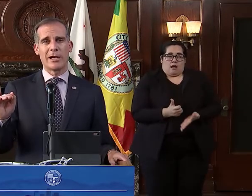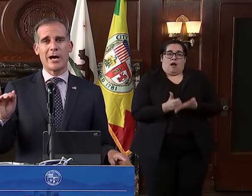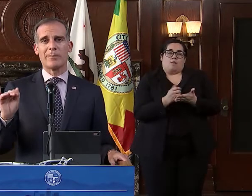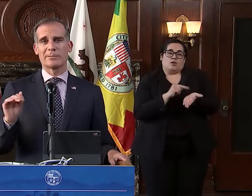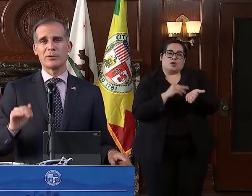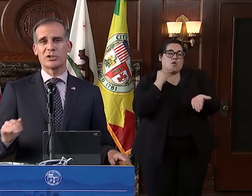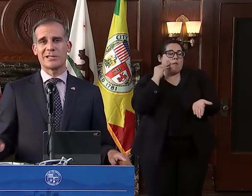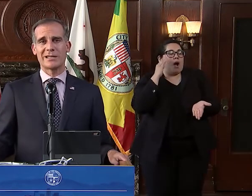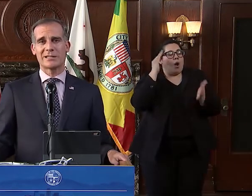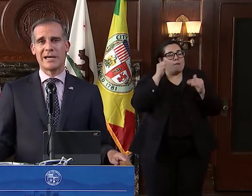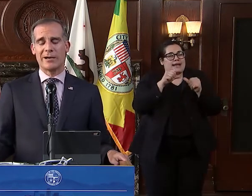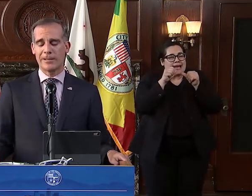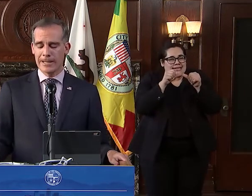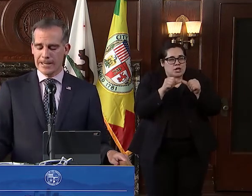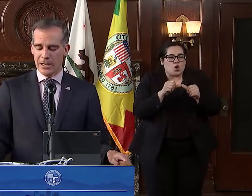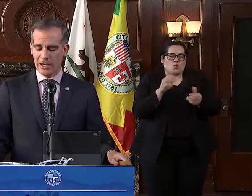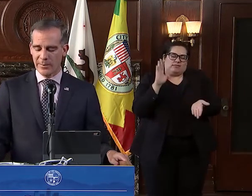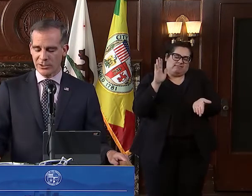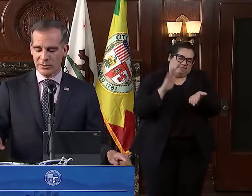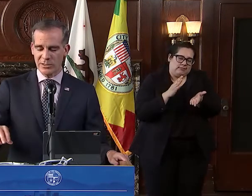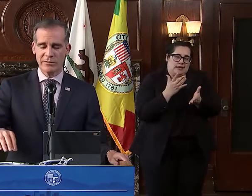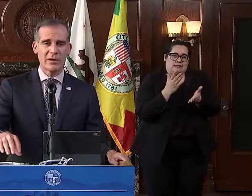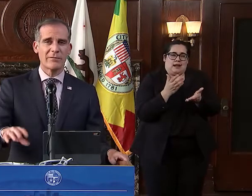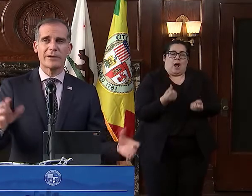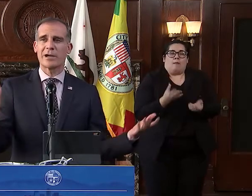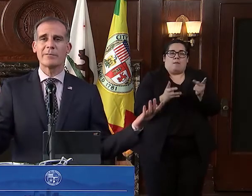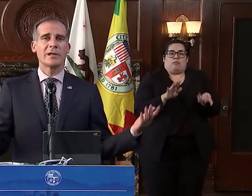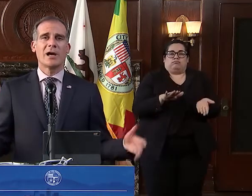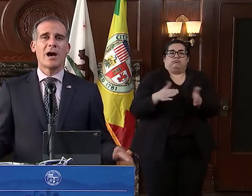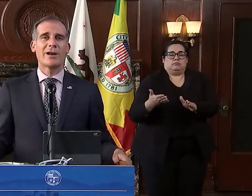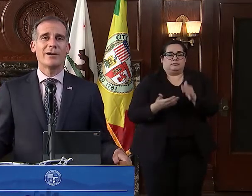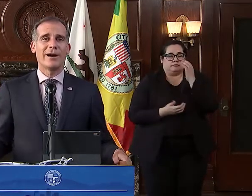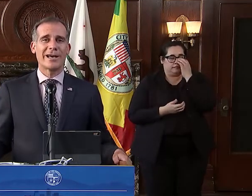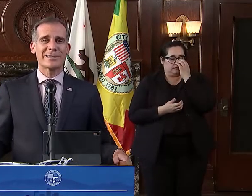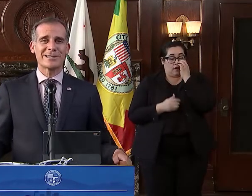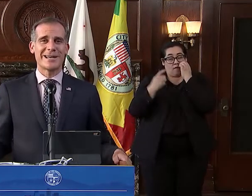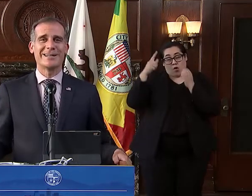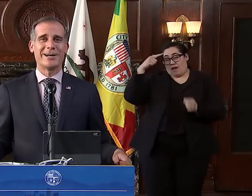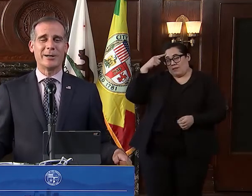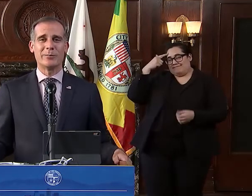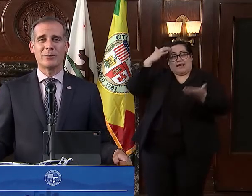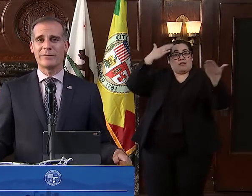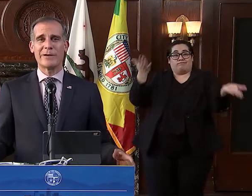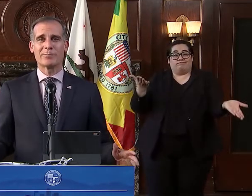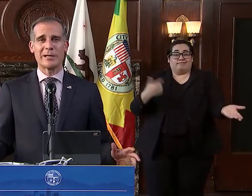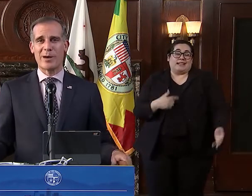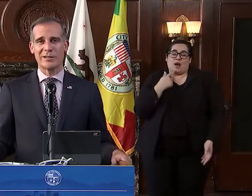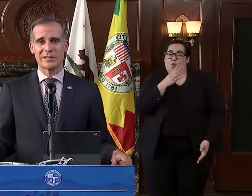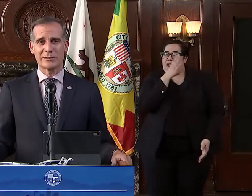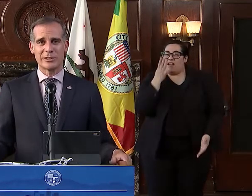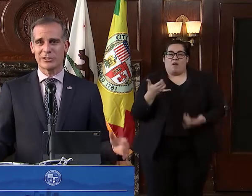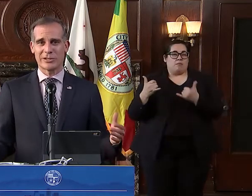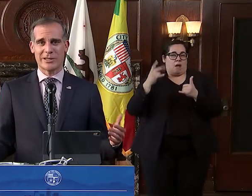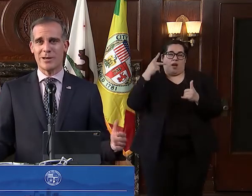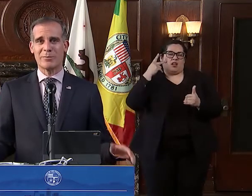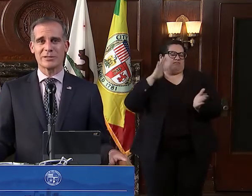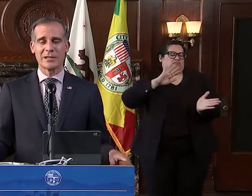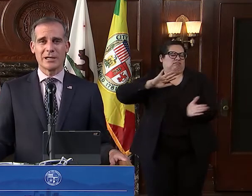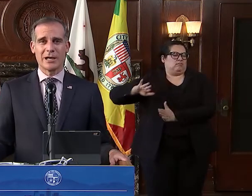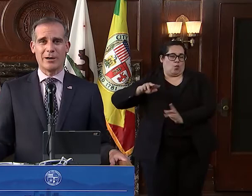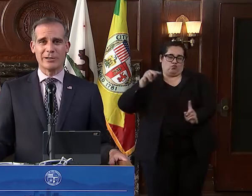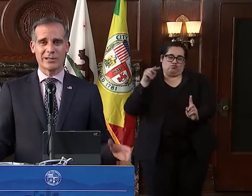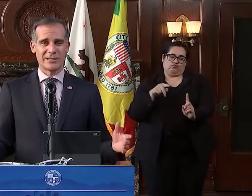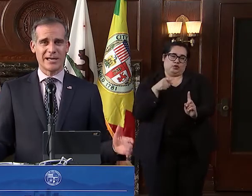to help us push deaths down. In terms of federal government, I don't know. As I said, we've never played politics. We just look at the